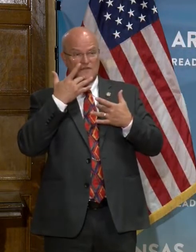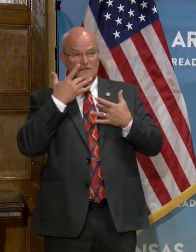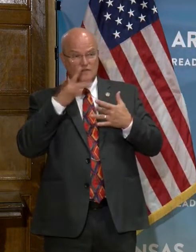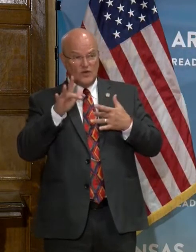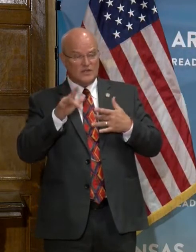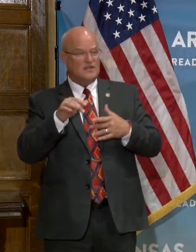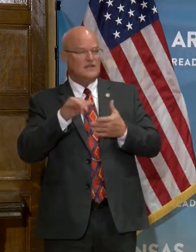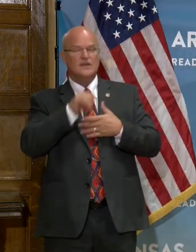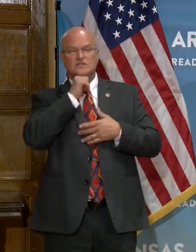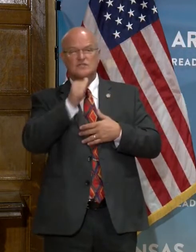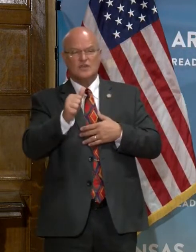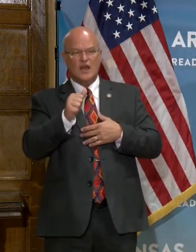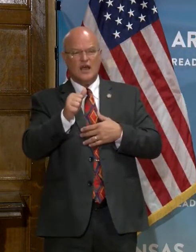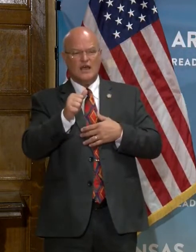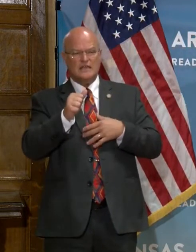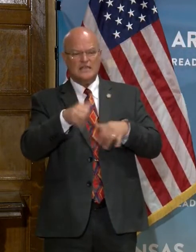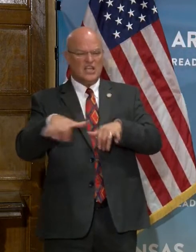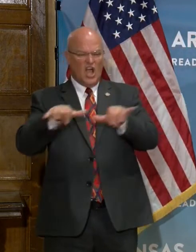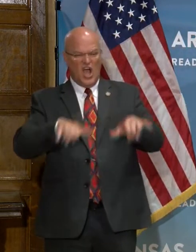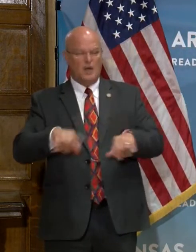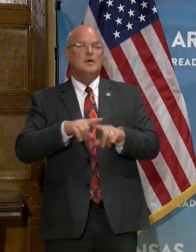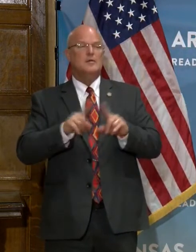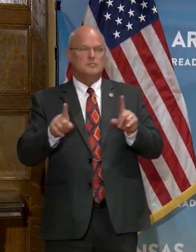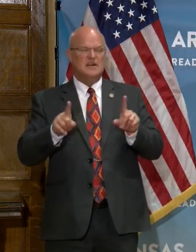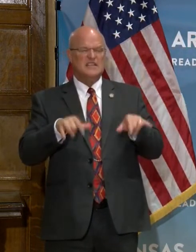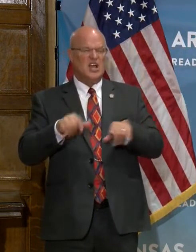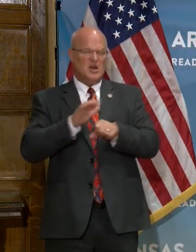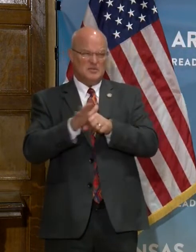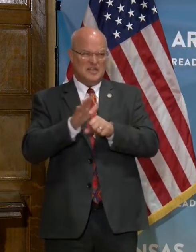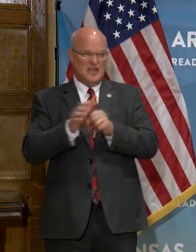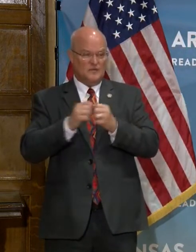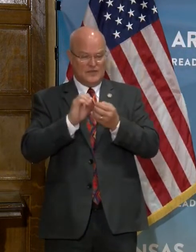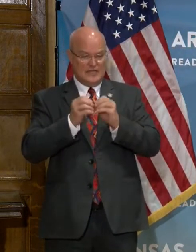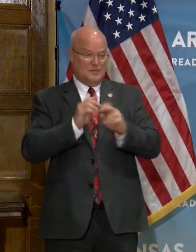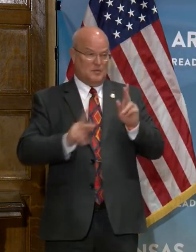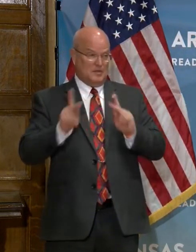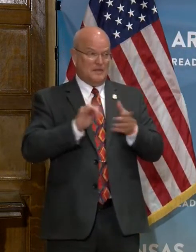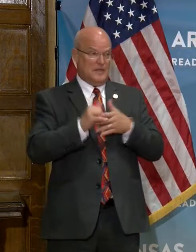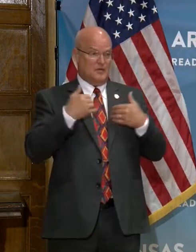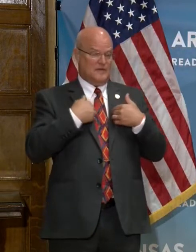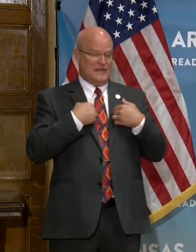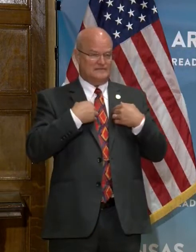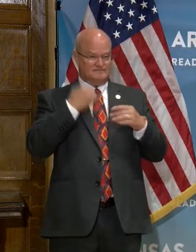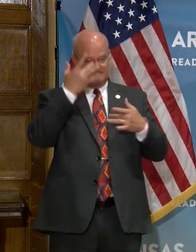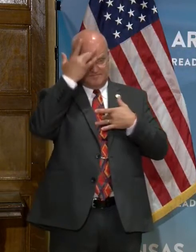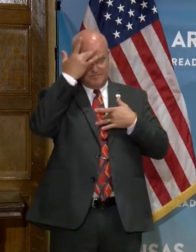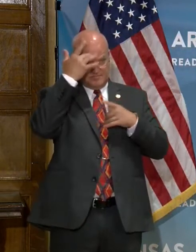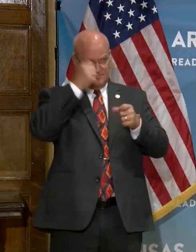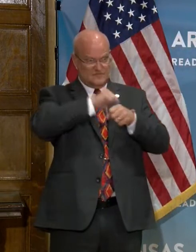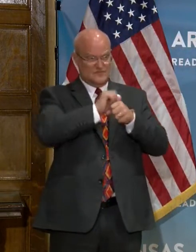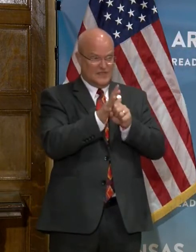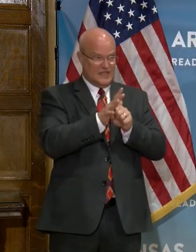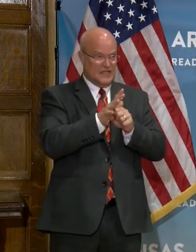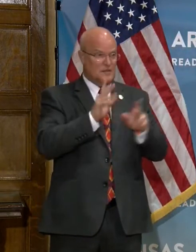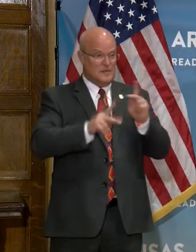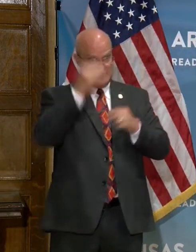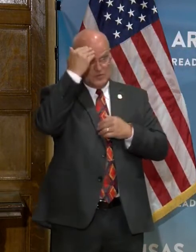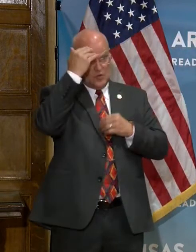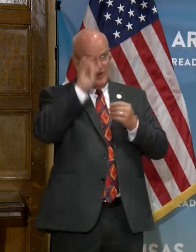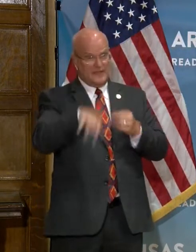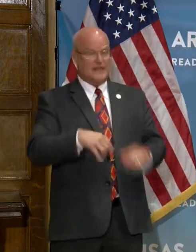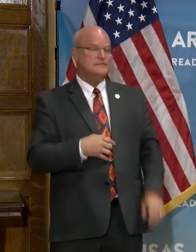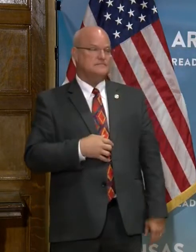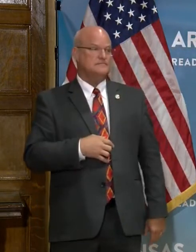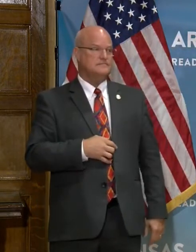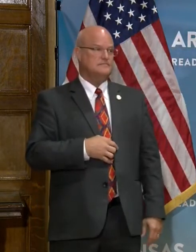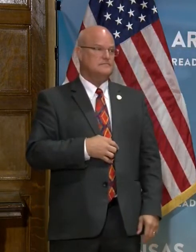not super common, but they're common enough with the number of people that we have infected that people need to know about those.